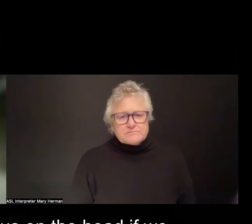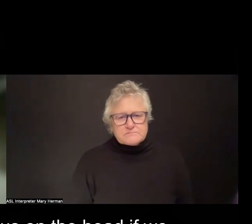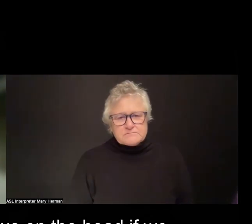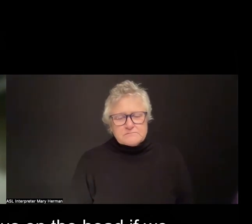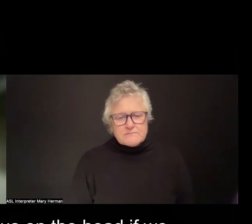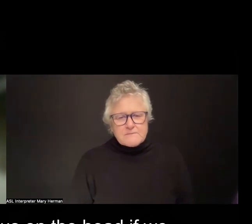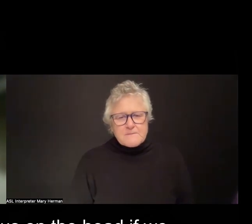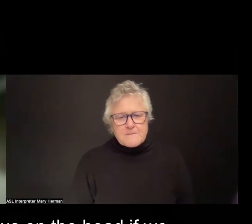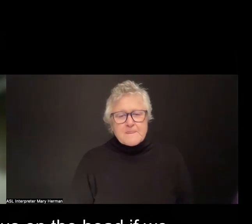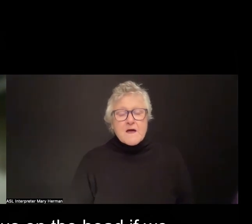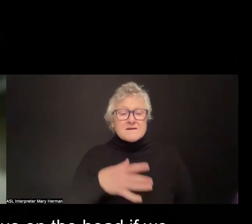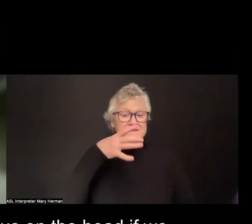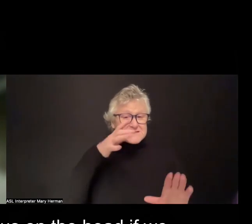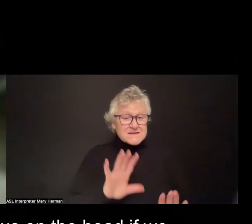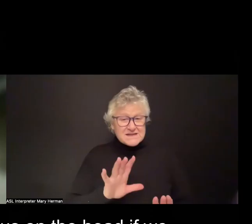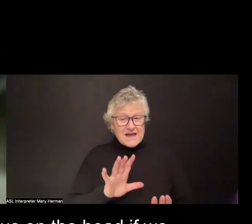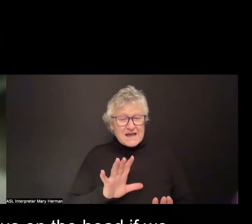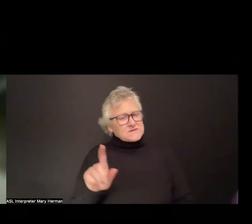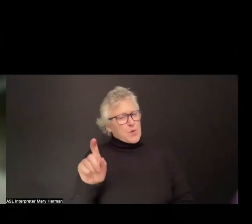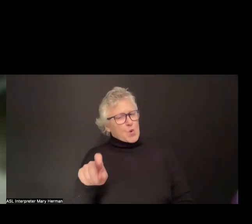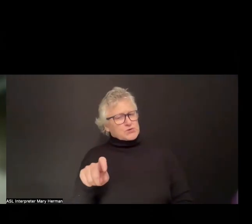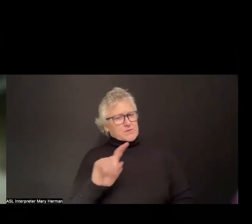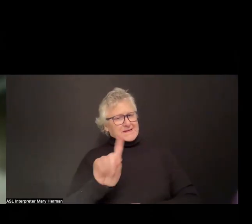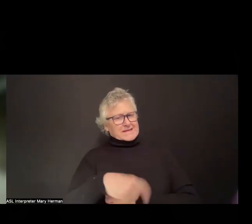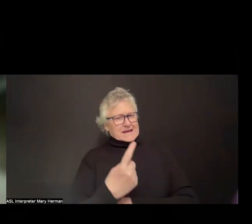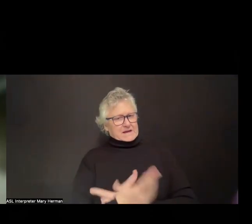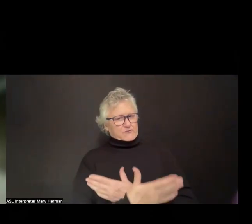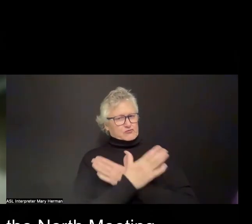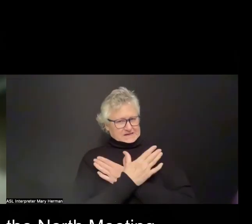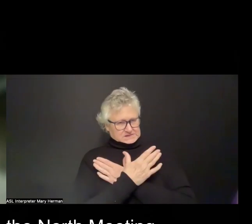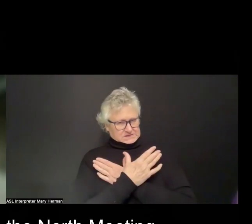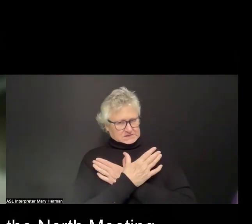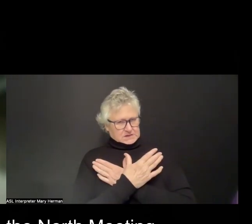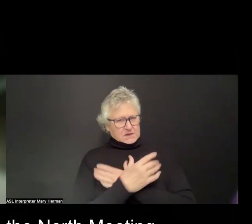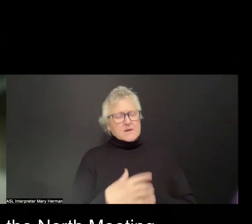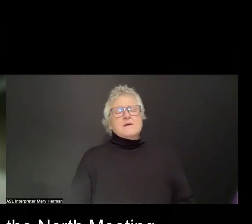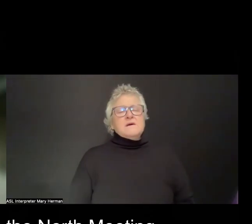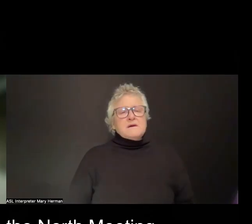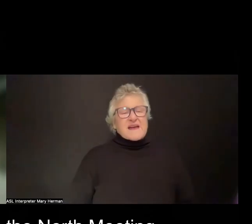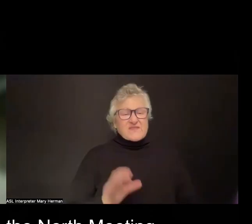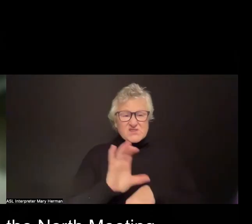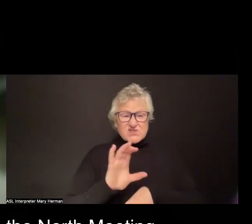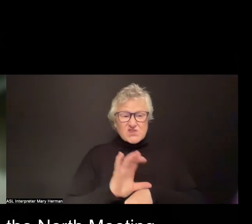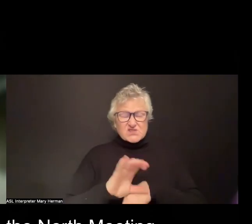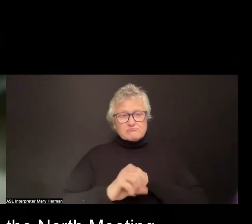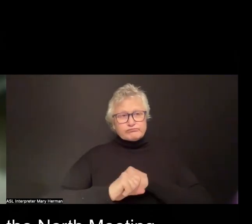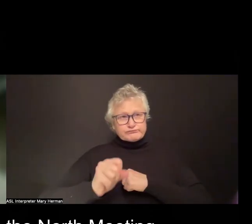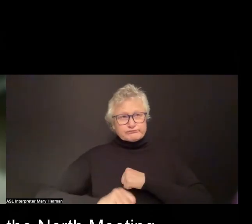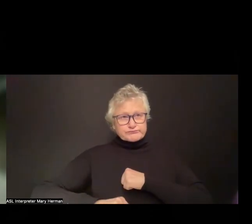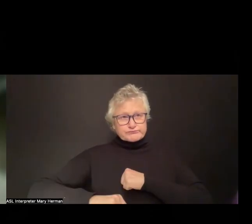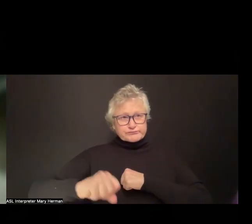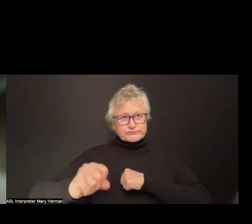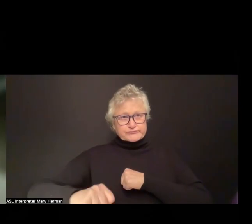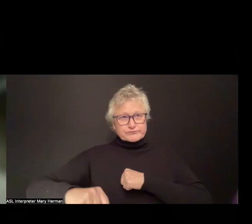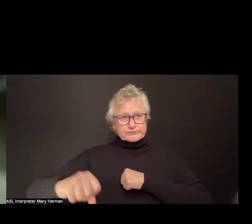head if we fall asleep, and I always fall asleep. She likes to go to the North Meeting House, where she can bask in the fame